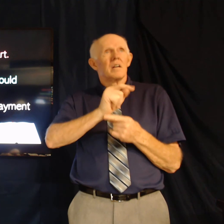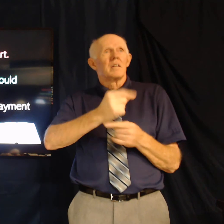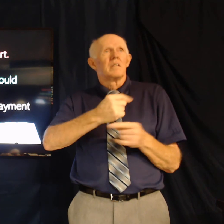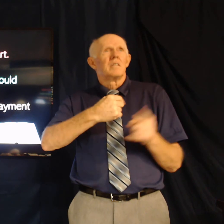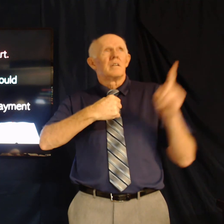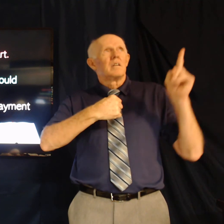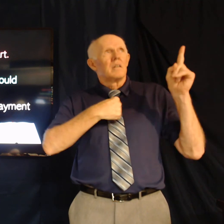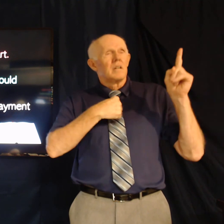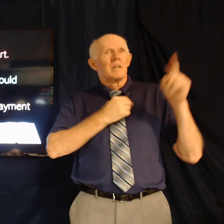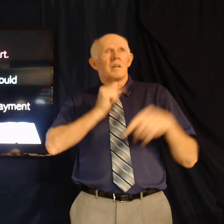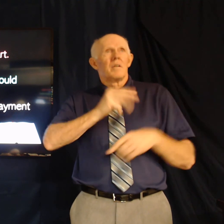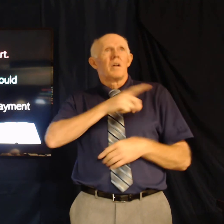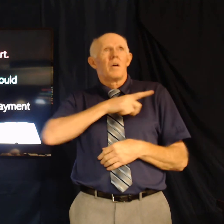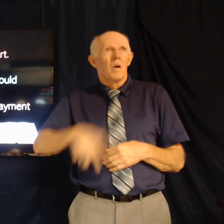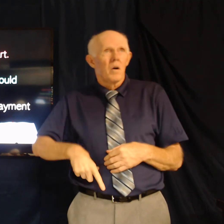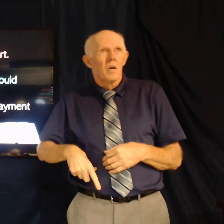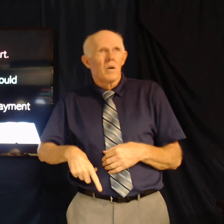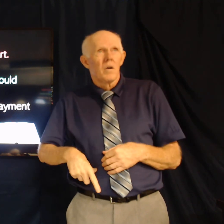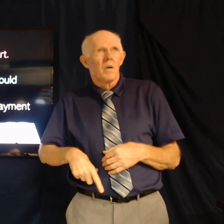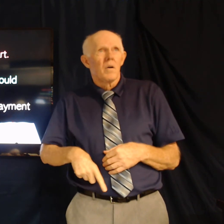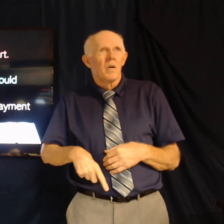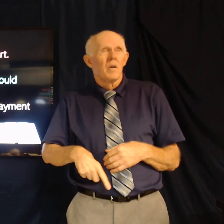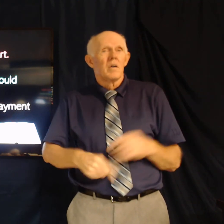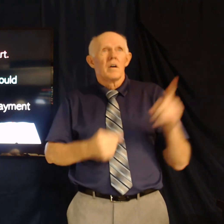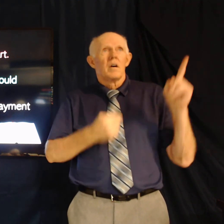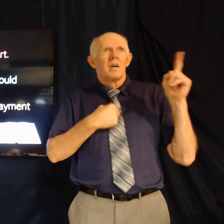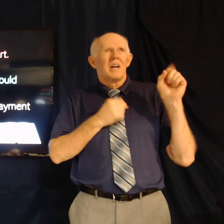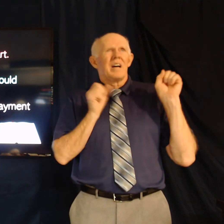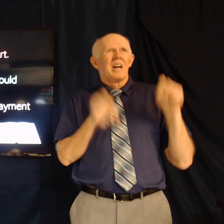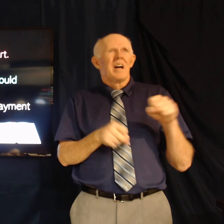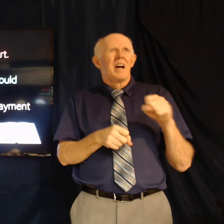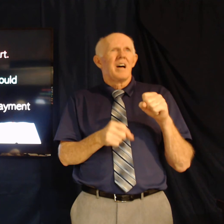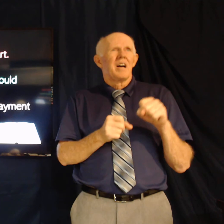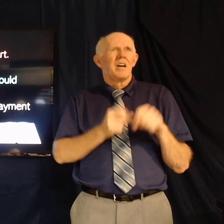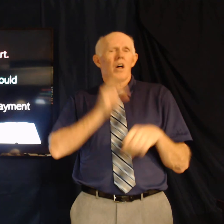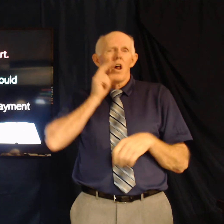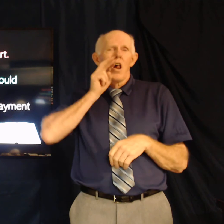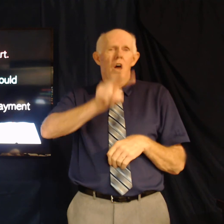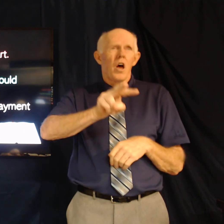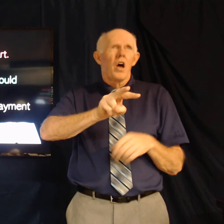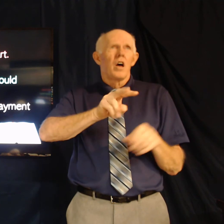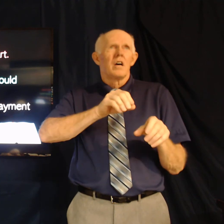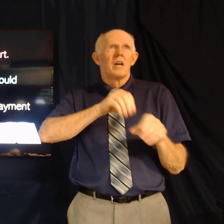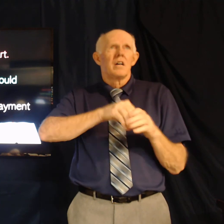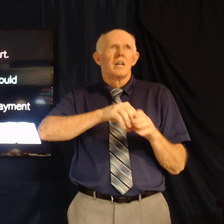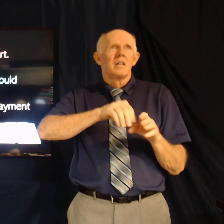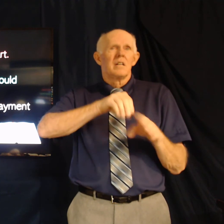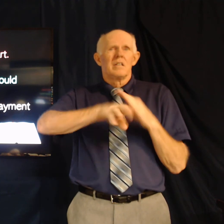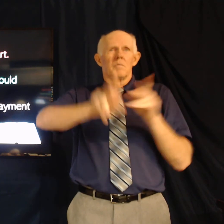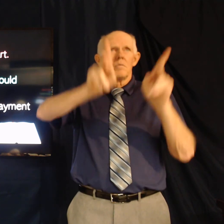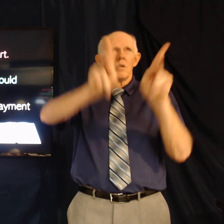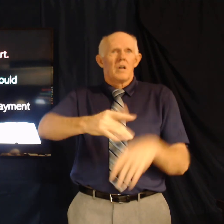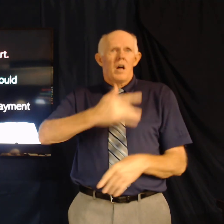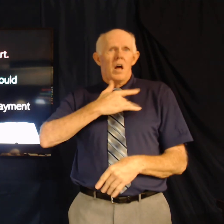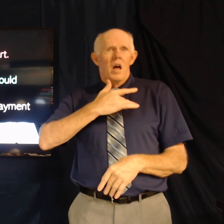But I am the Lord, and I can look into a